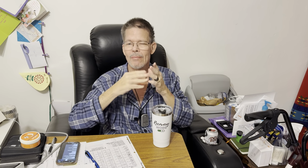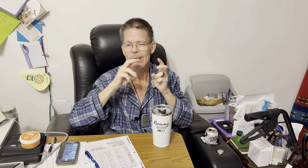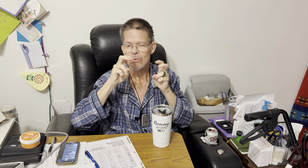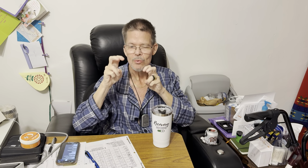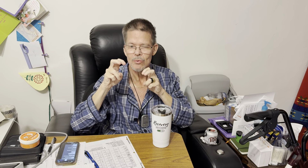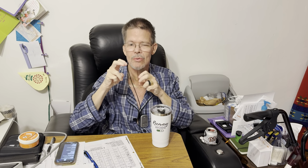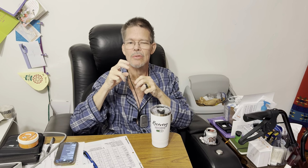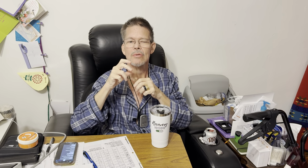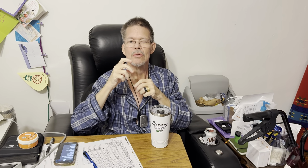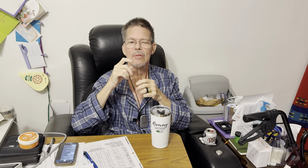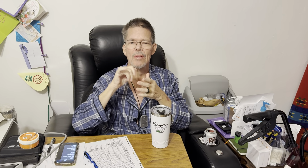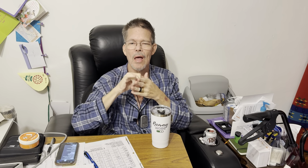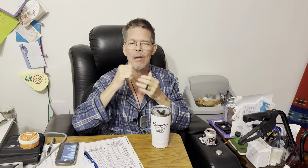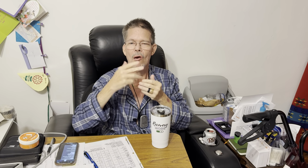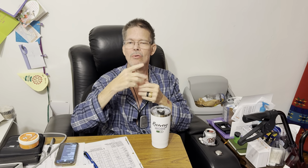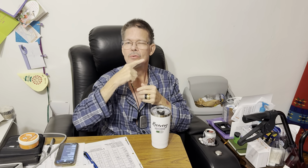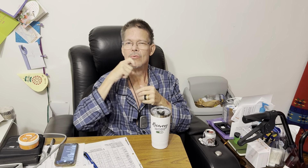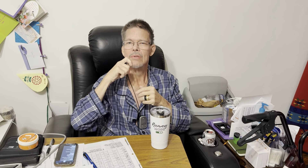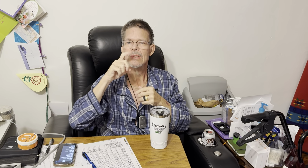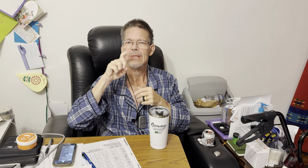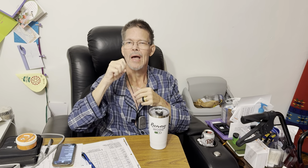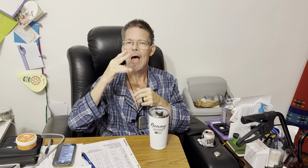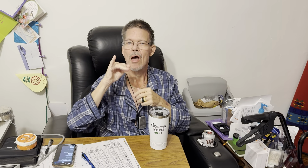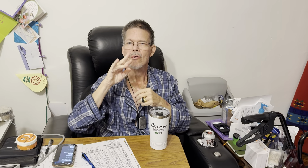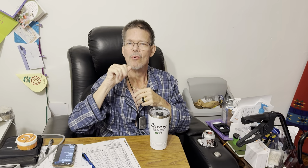So check again in an hour.